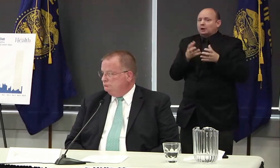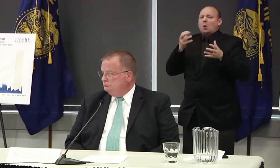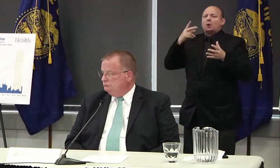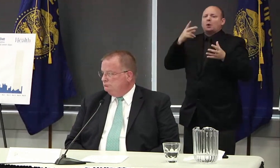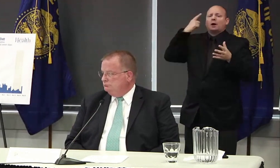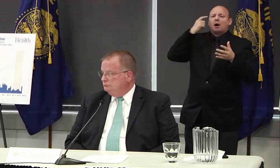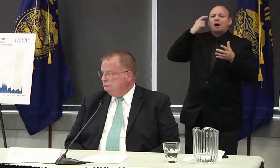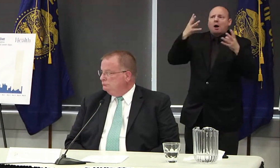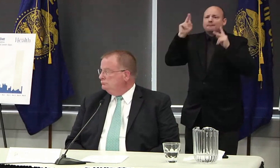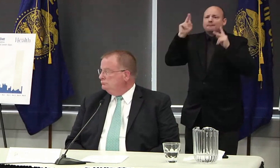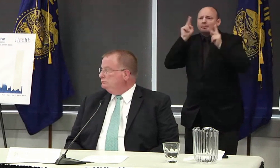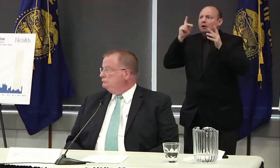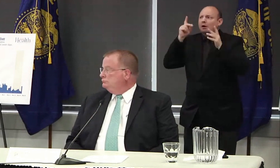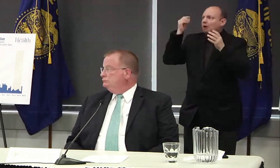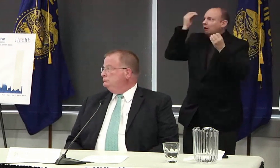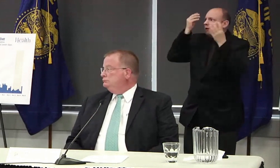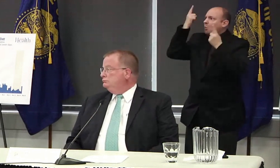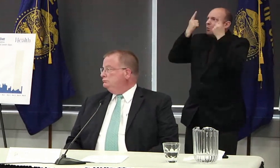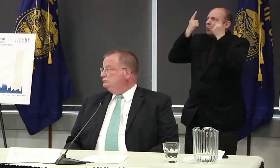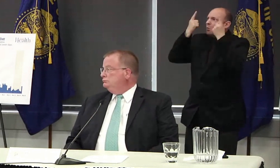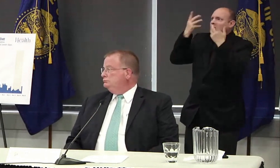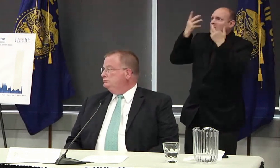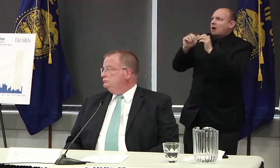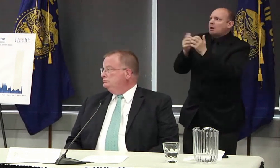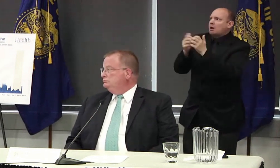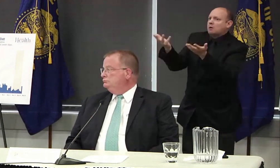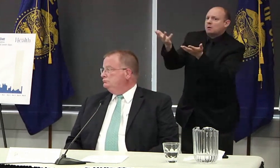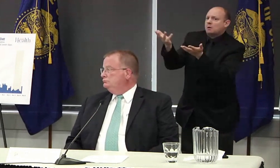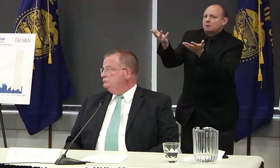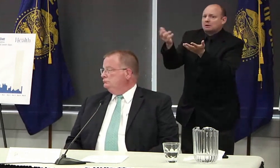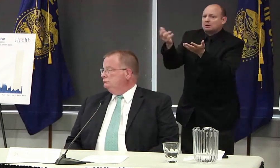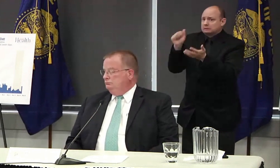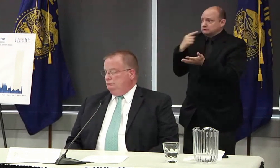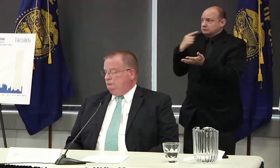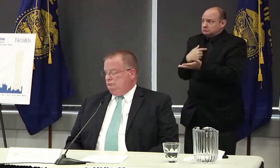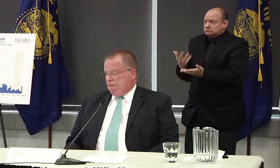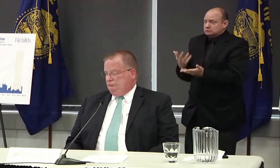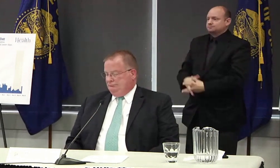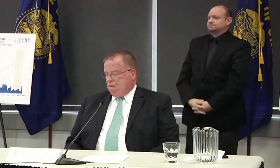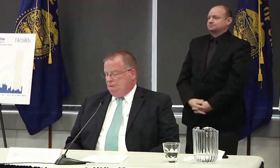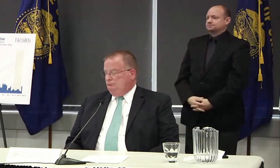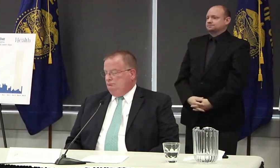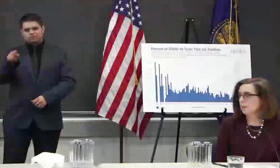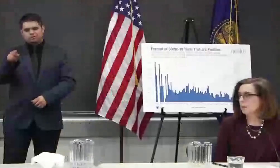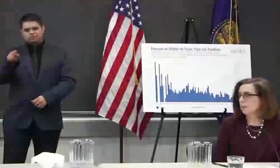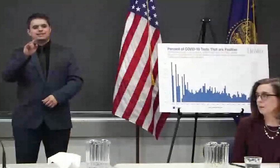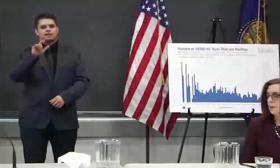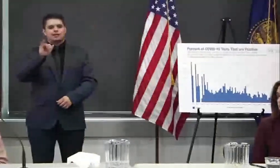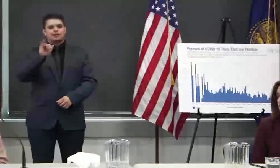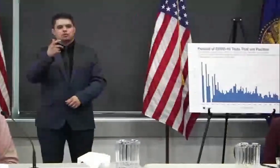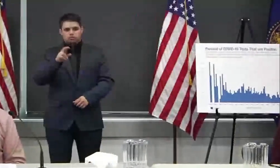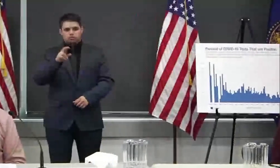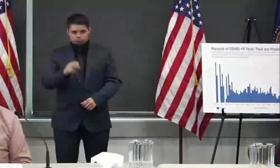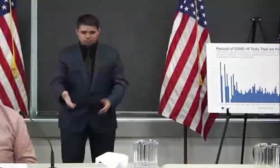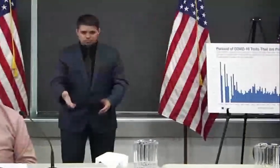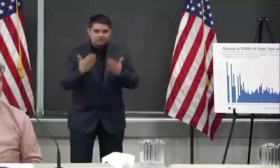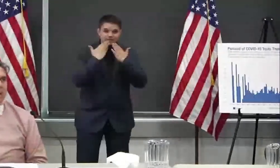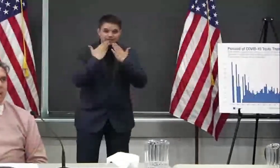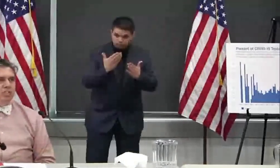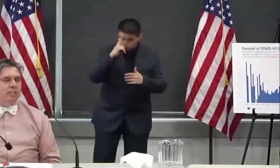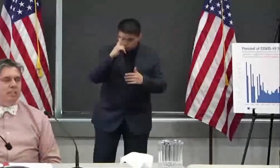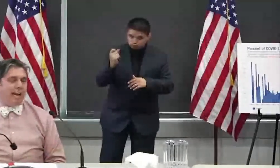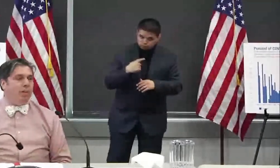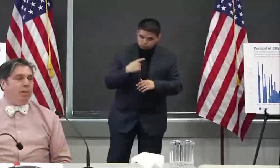that. Thank you. Yeah, so thank you for that, Nick. We've been working very closely with the Oregon Department